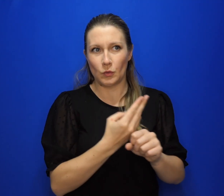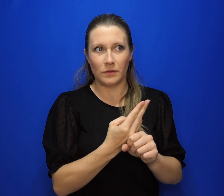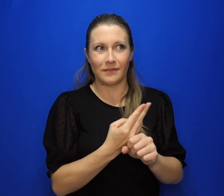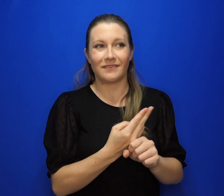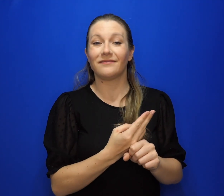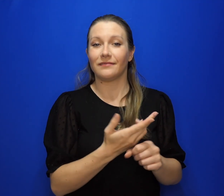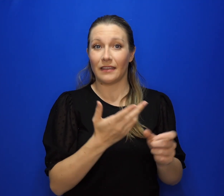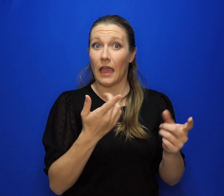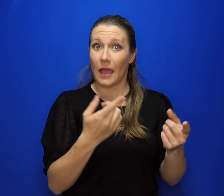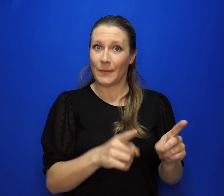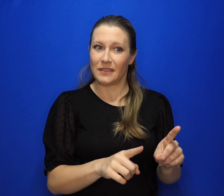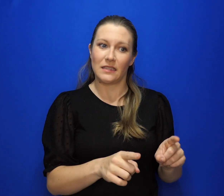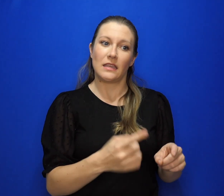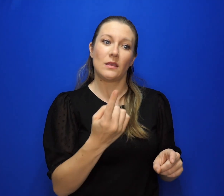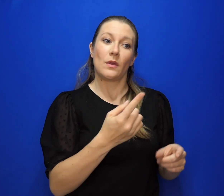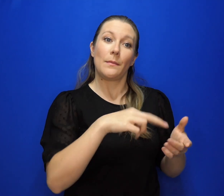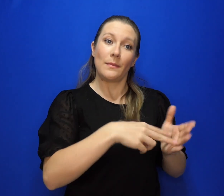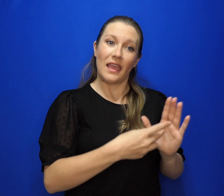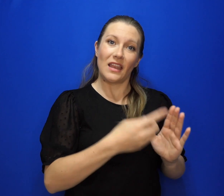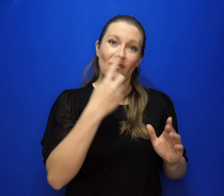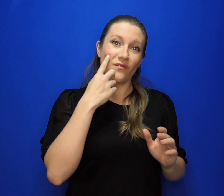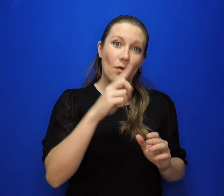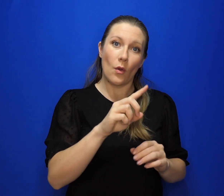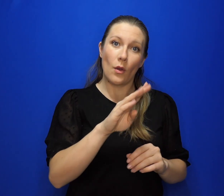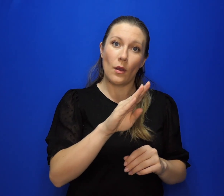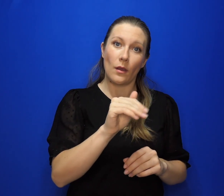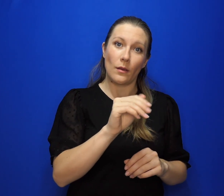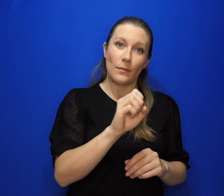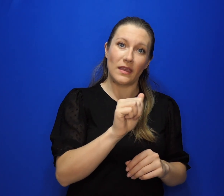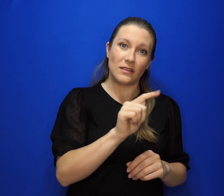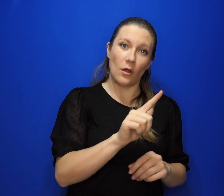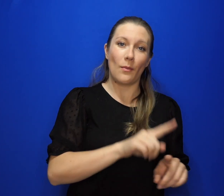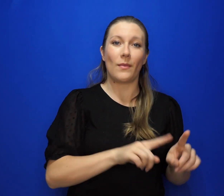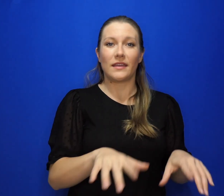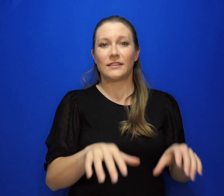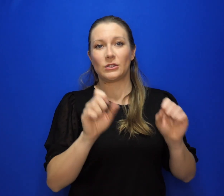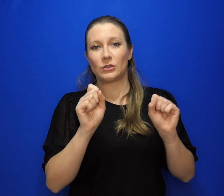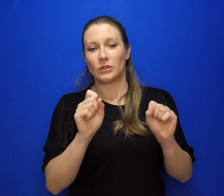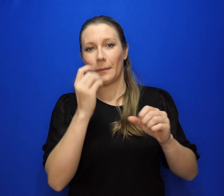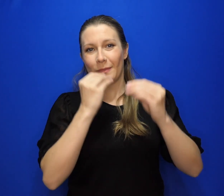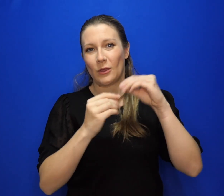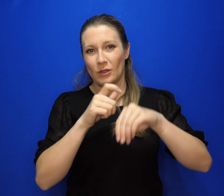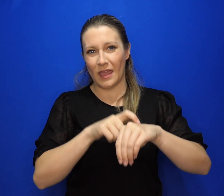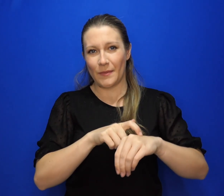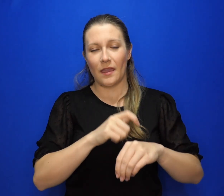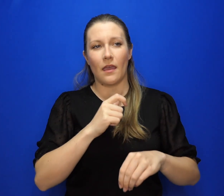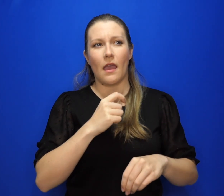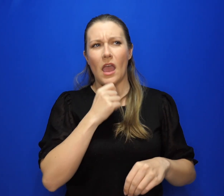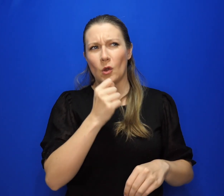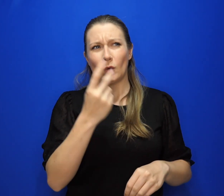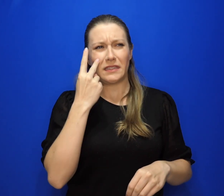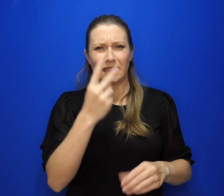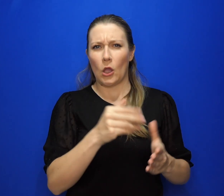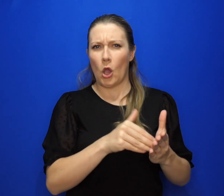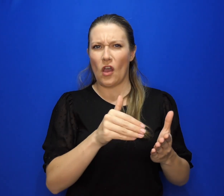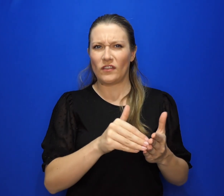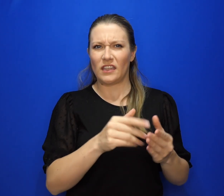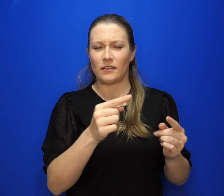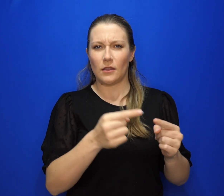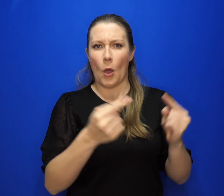their basal and instead they took their rapid acting. It's not common that I find the other way around. Yeah. And